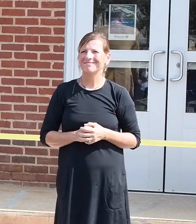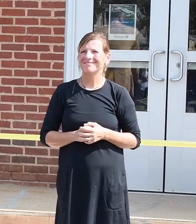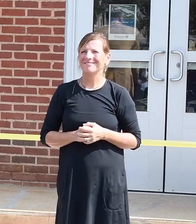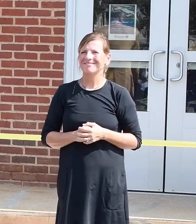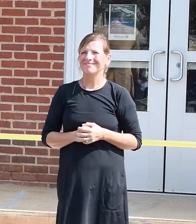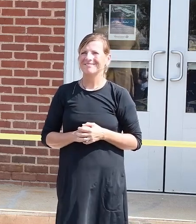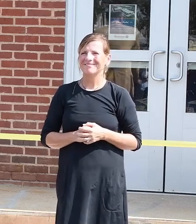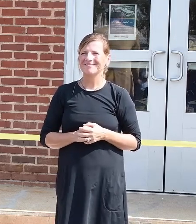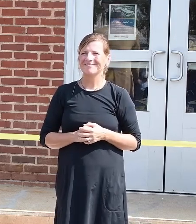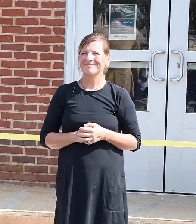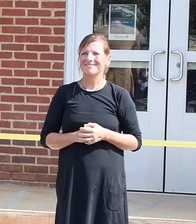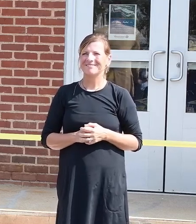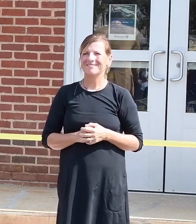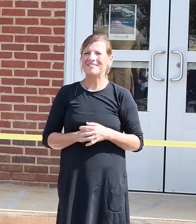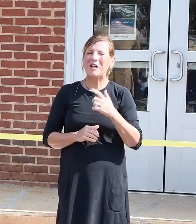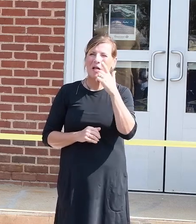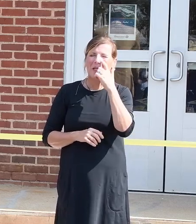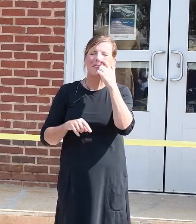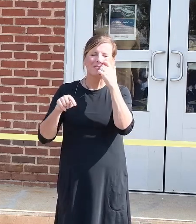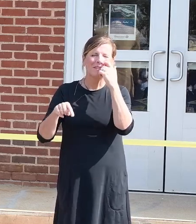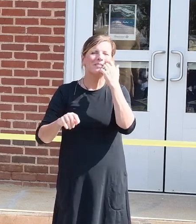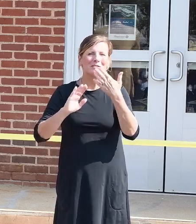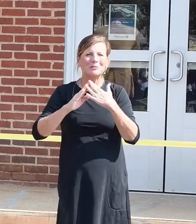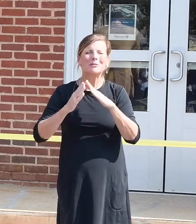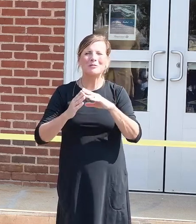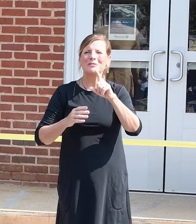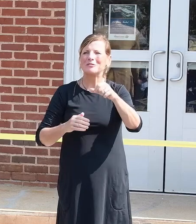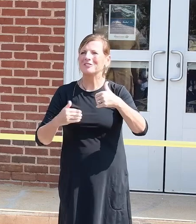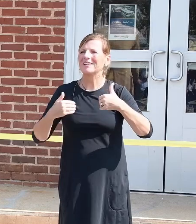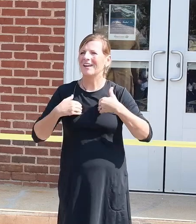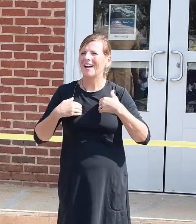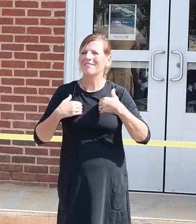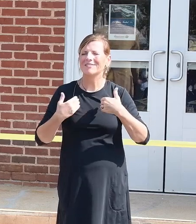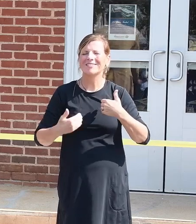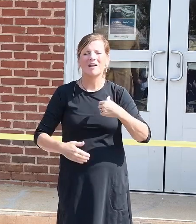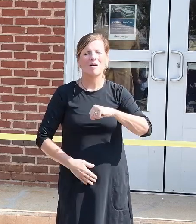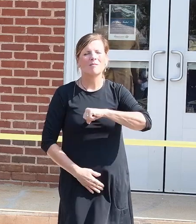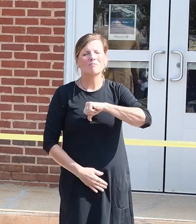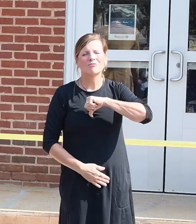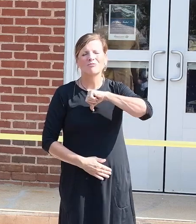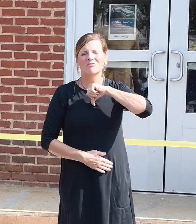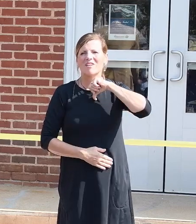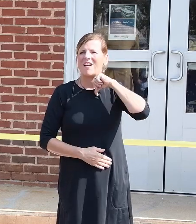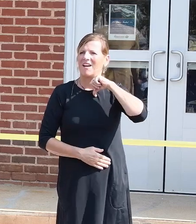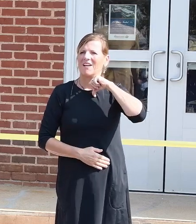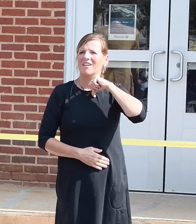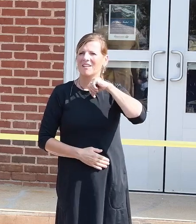we all as a community should be so proud of Howard County.